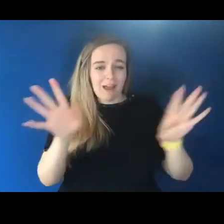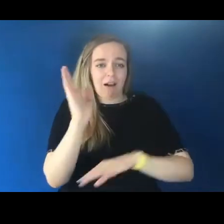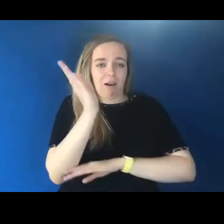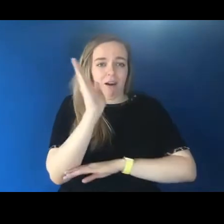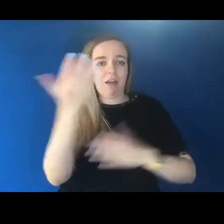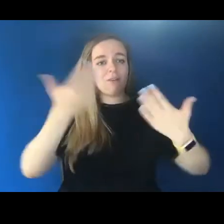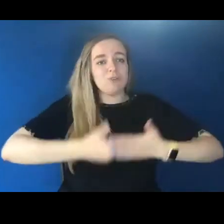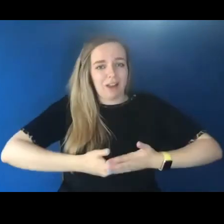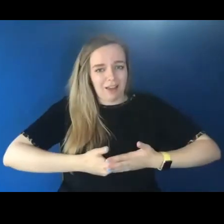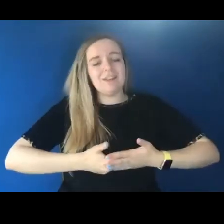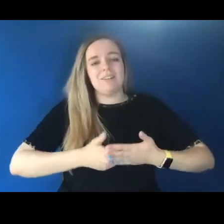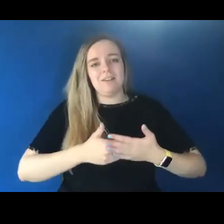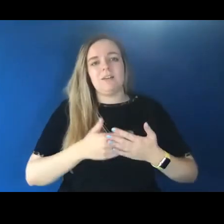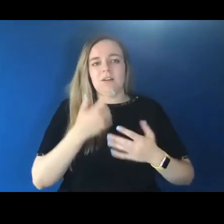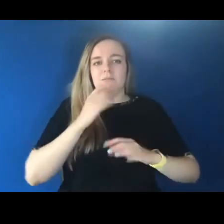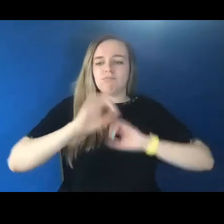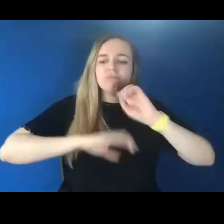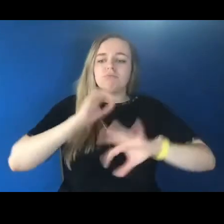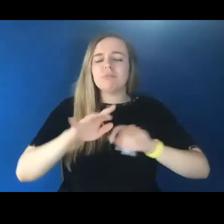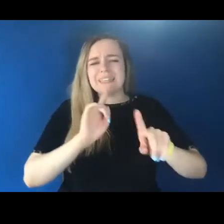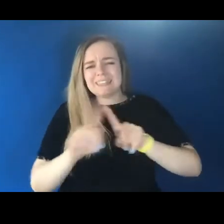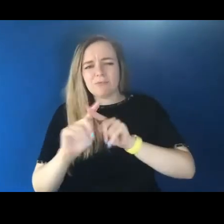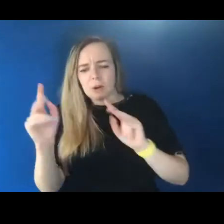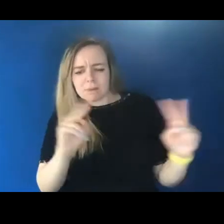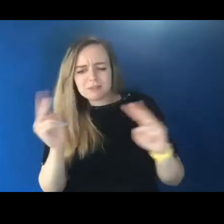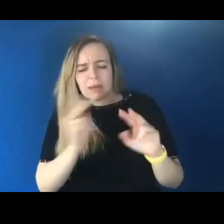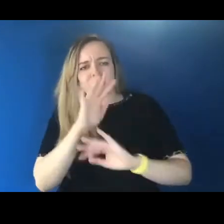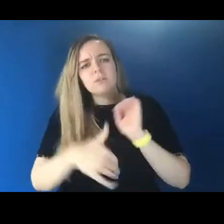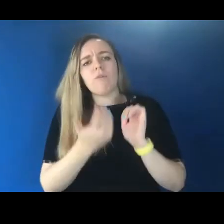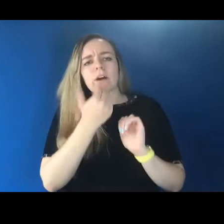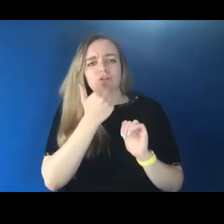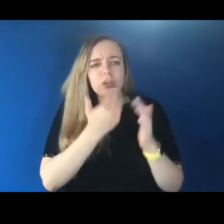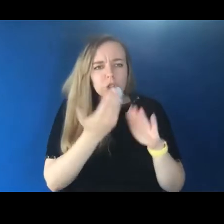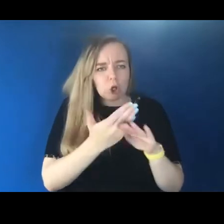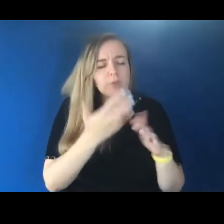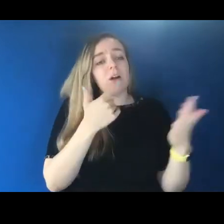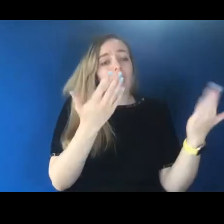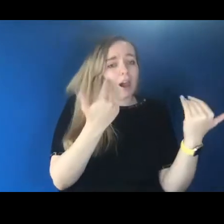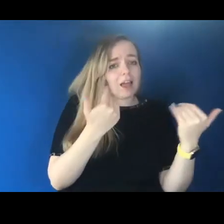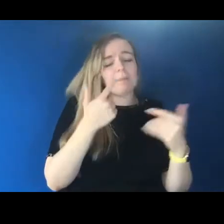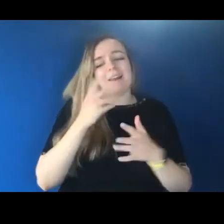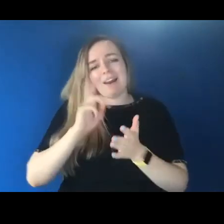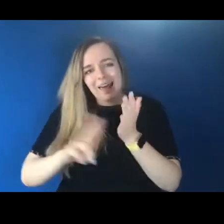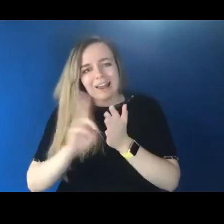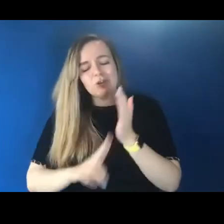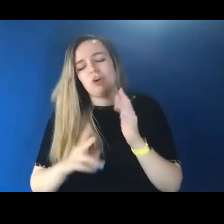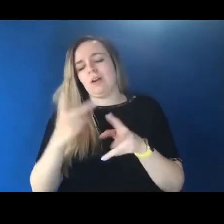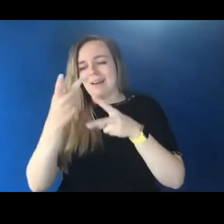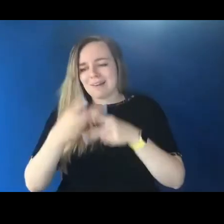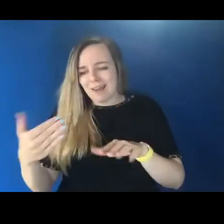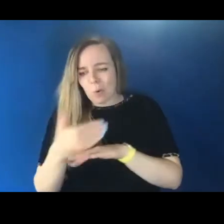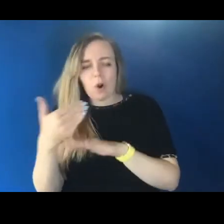evening, bringing together different perspectives on green jobs, from climate and nature to care work and